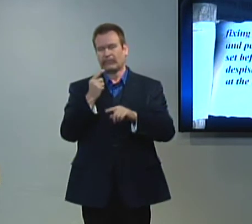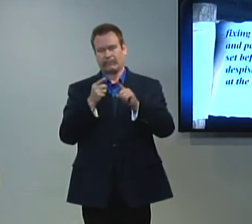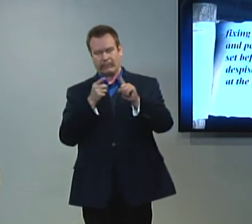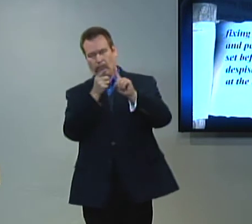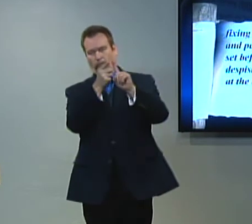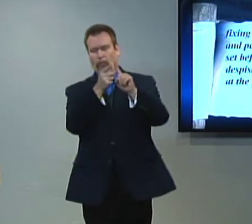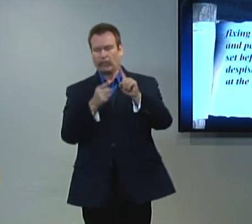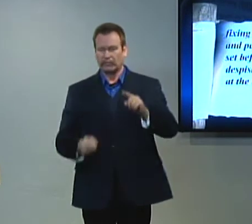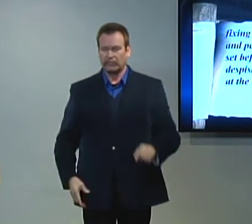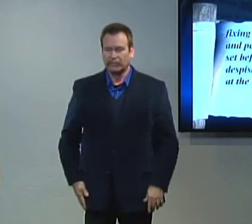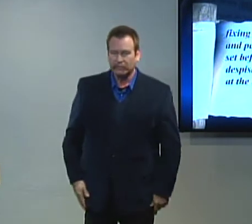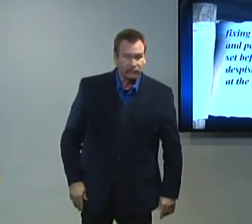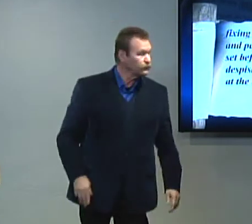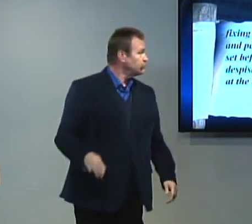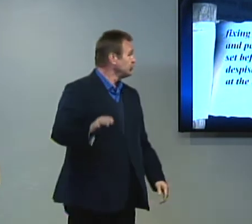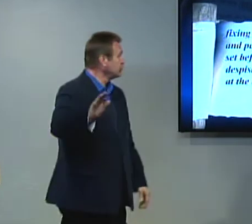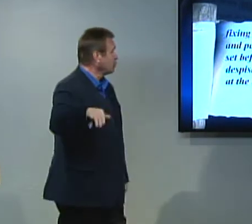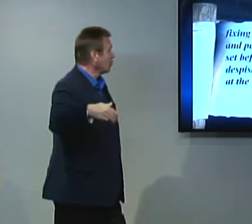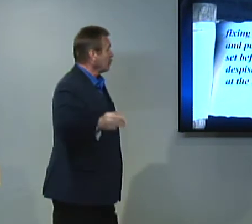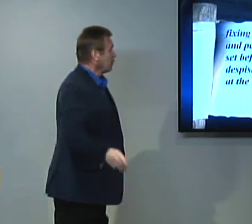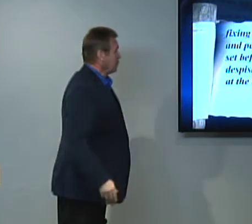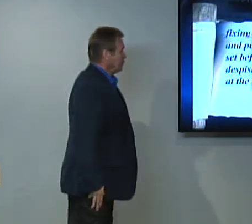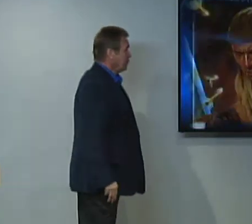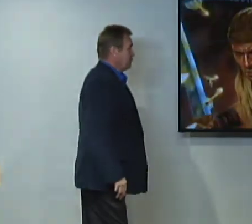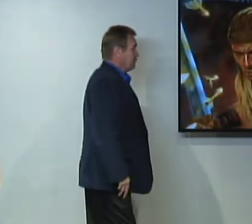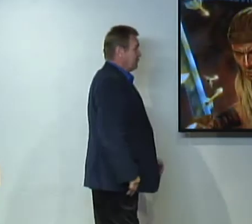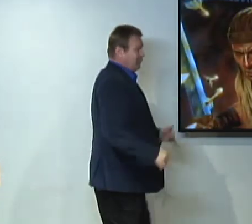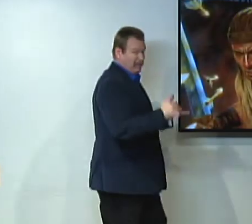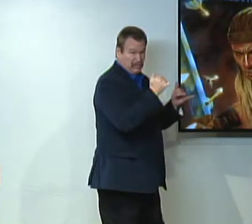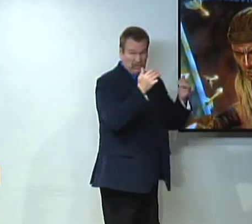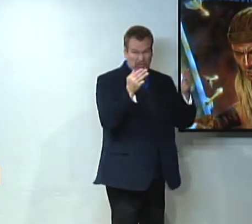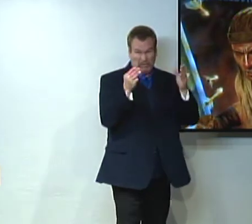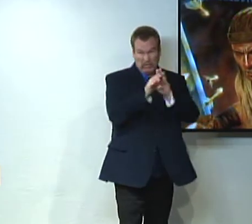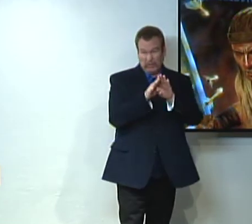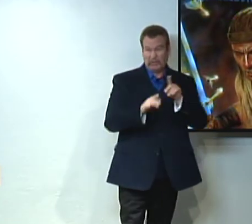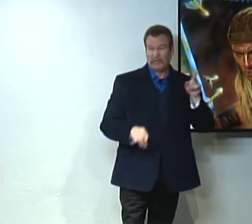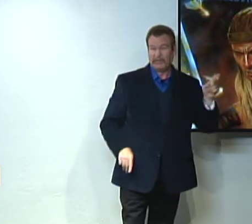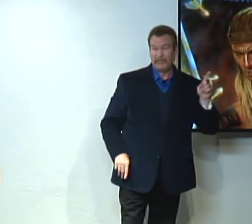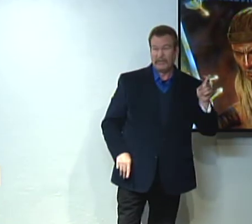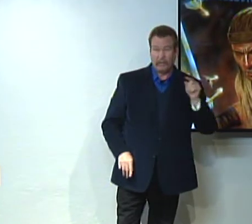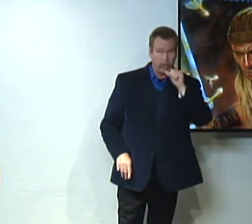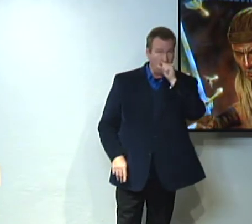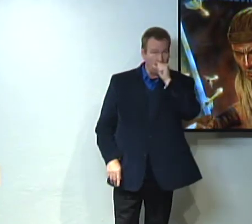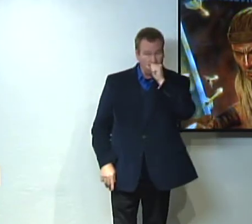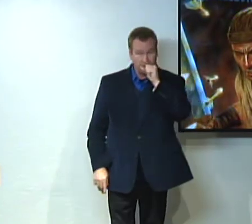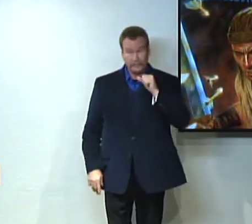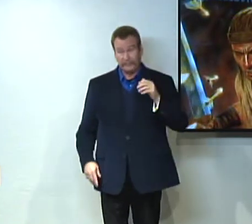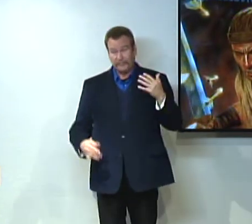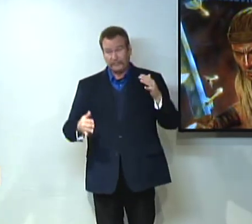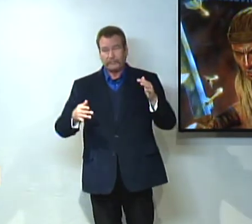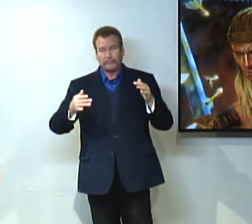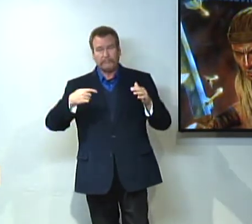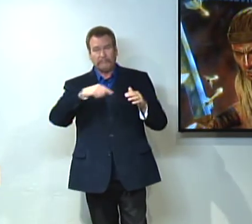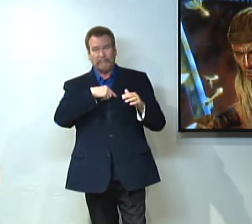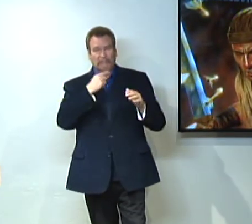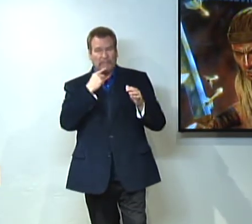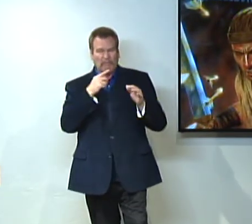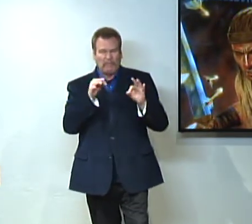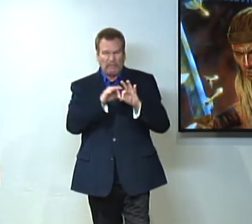Let us fix our eyes on him and follow his example. So I'm going to go ahead and I'm going to conclude my message this